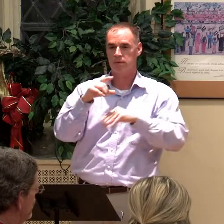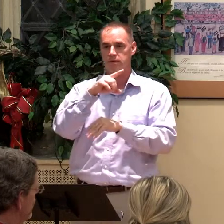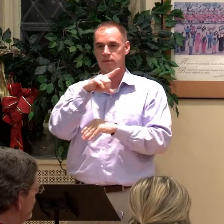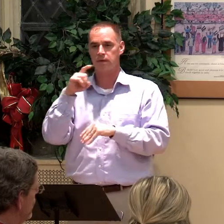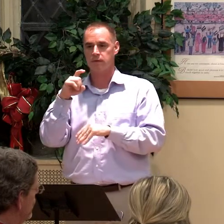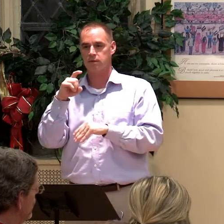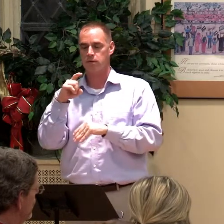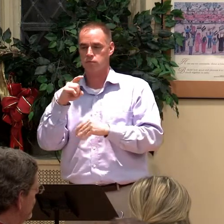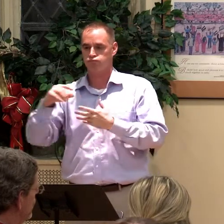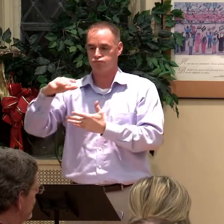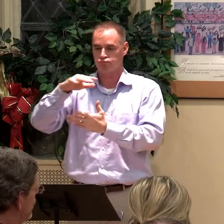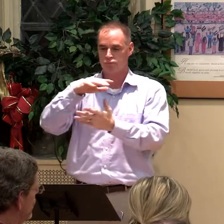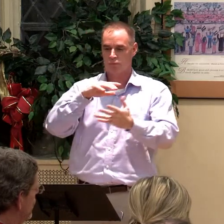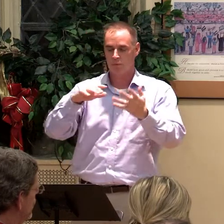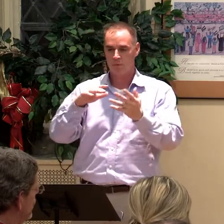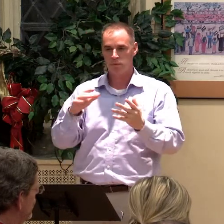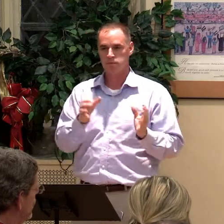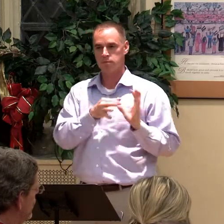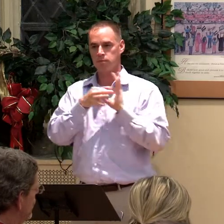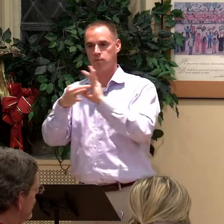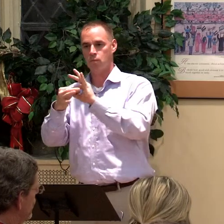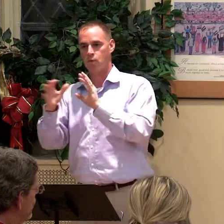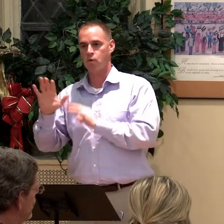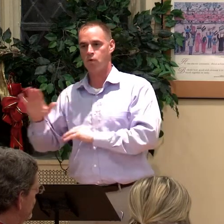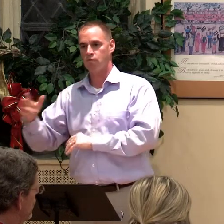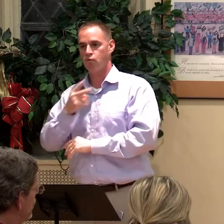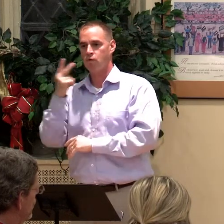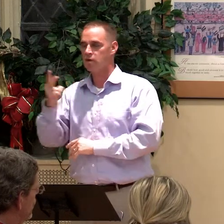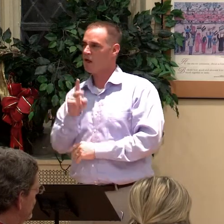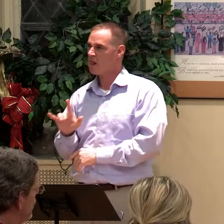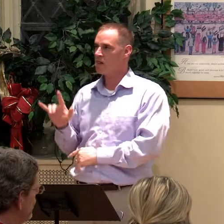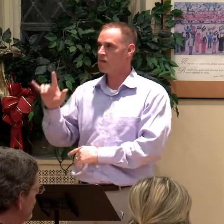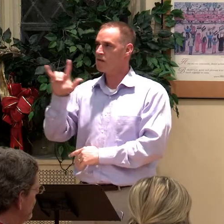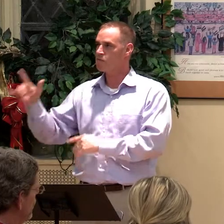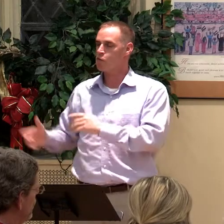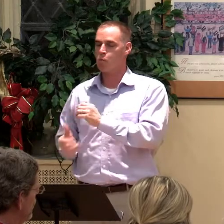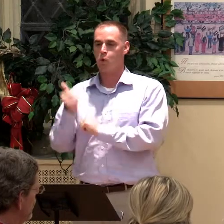mingles with the warmth in her voice. This is when I love her the most.